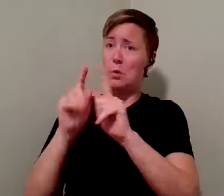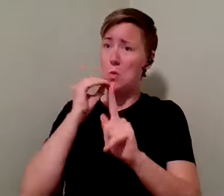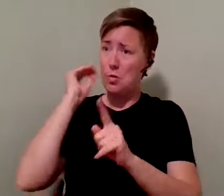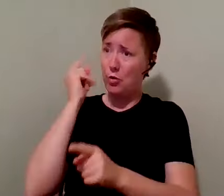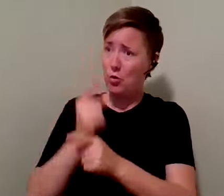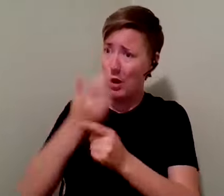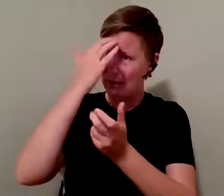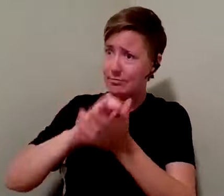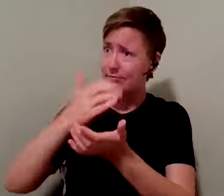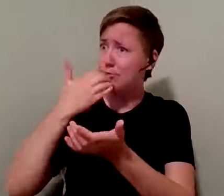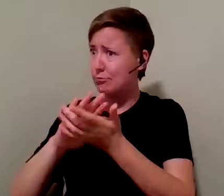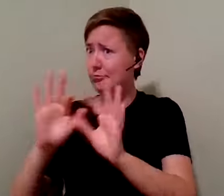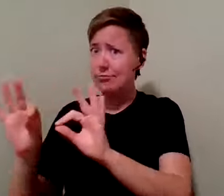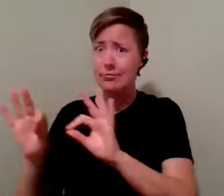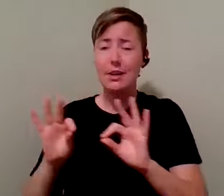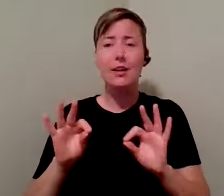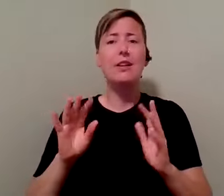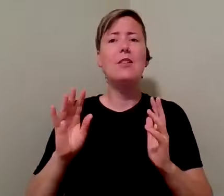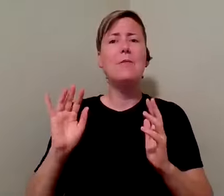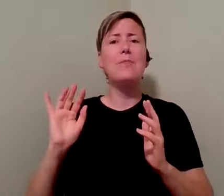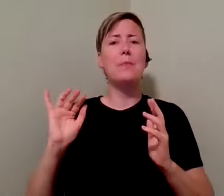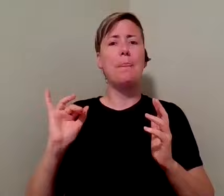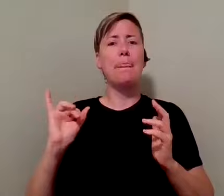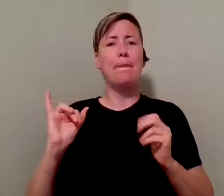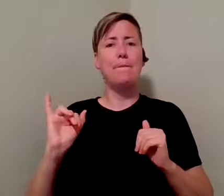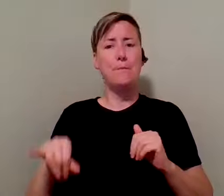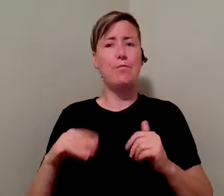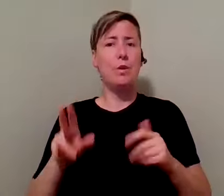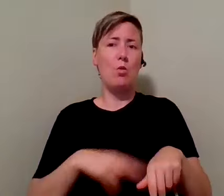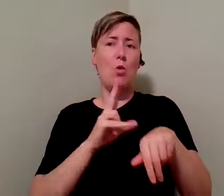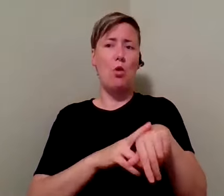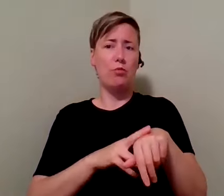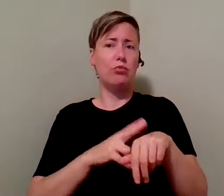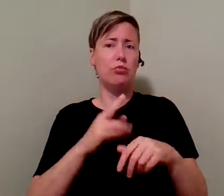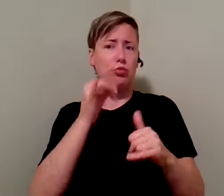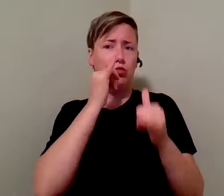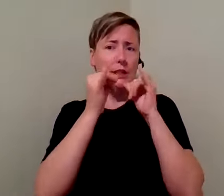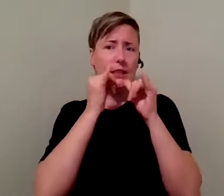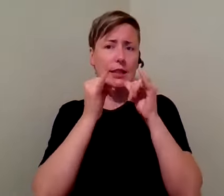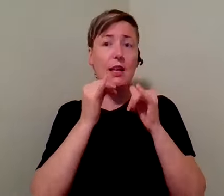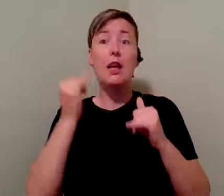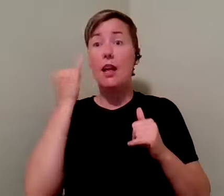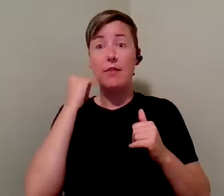drinking, you know. And if it wasn't at our house on Saturday night, it would be in somebody else's house. So this was